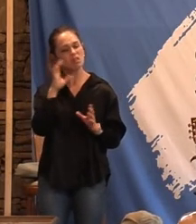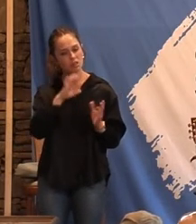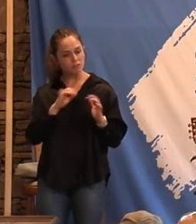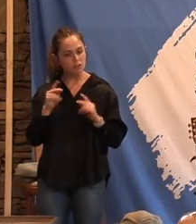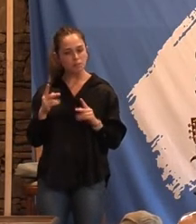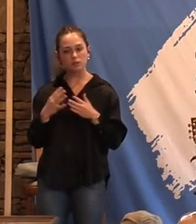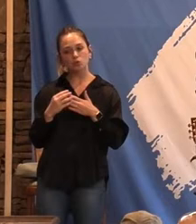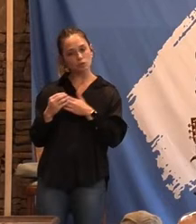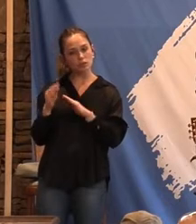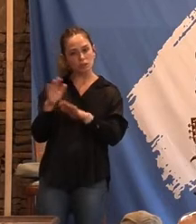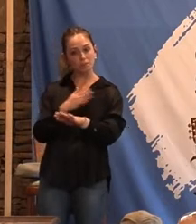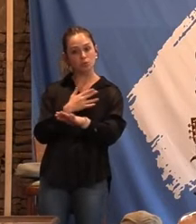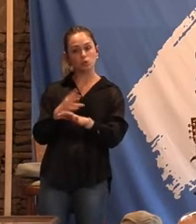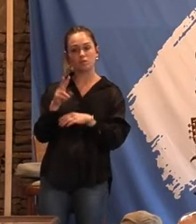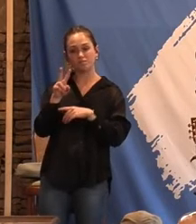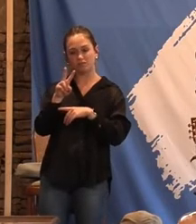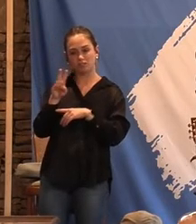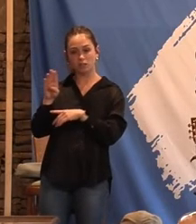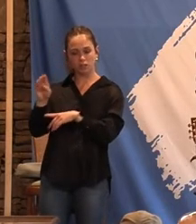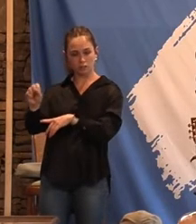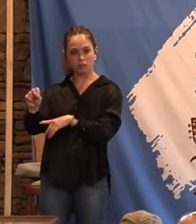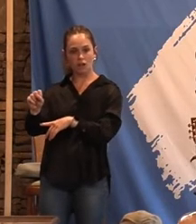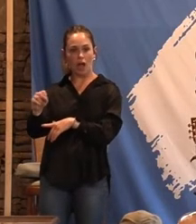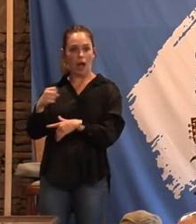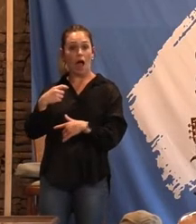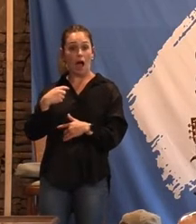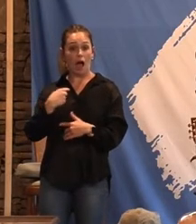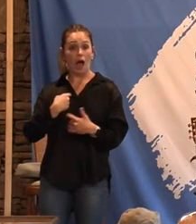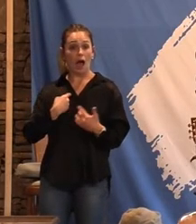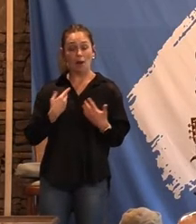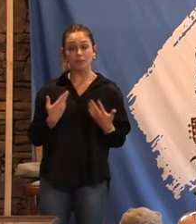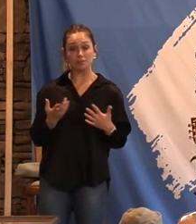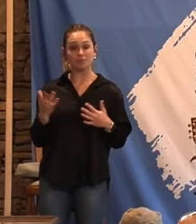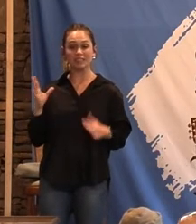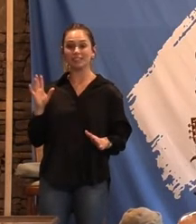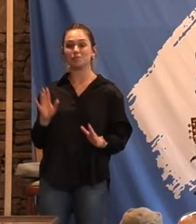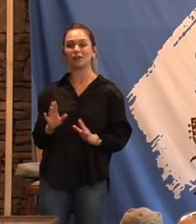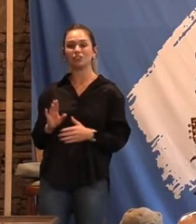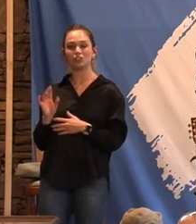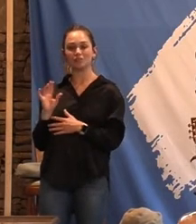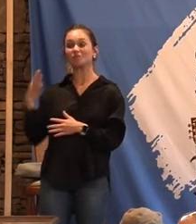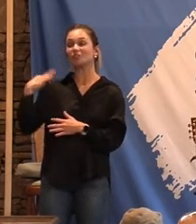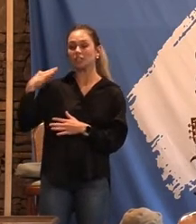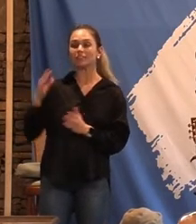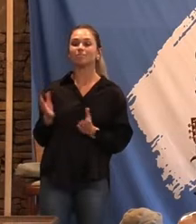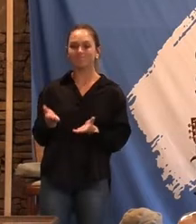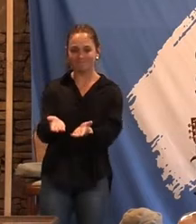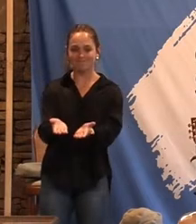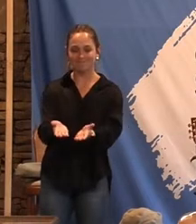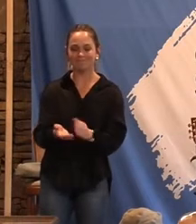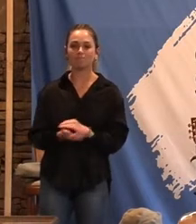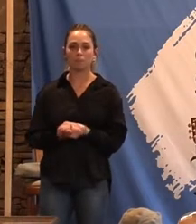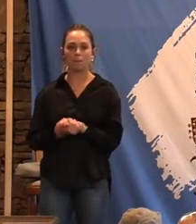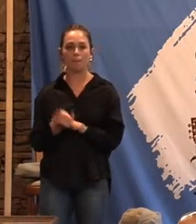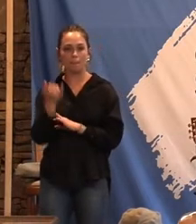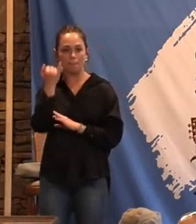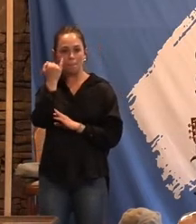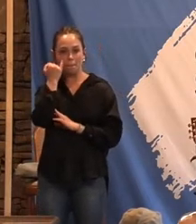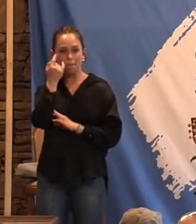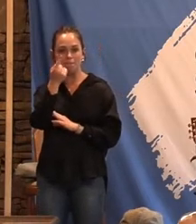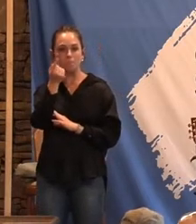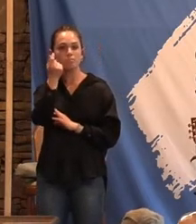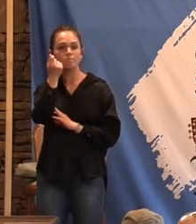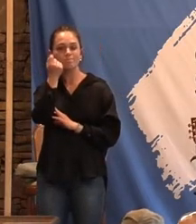the music at Vacation Bible School, I was pretty much elected by default. Now, if you are familiar